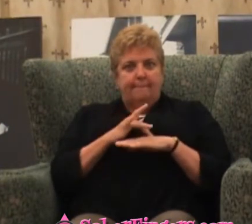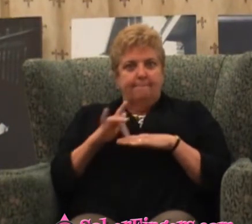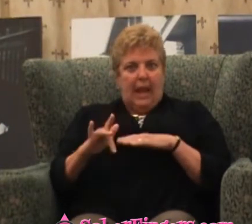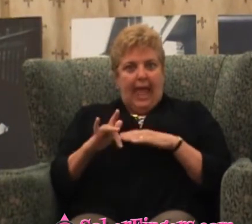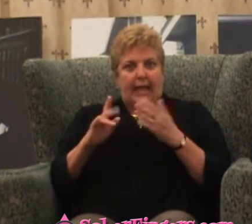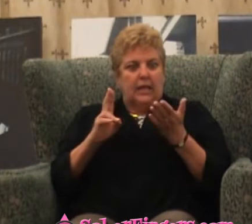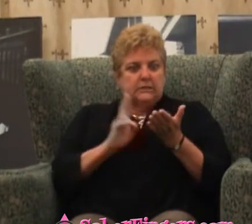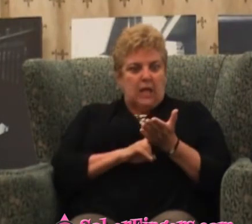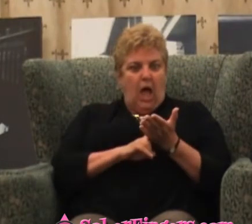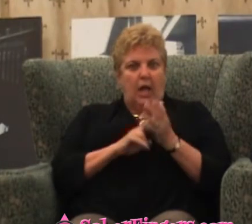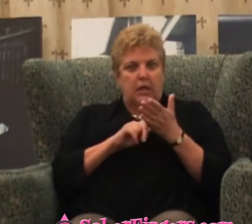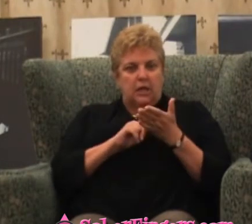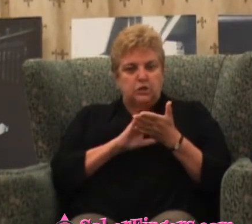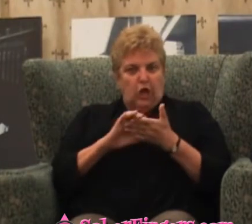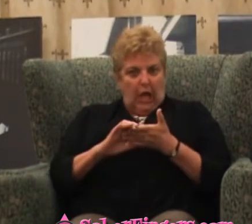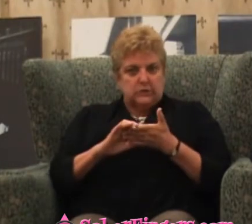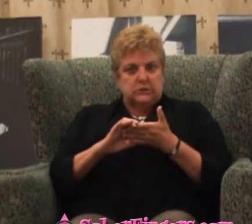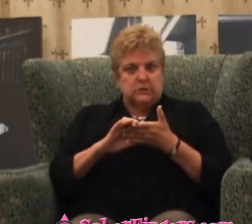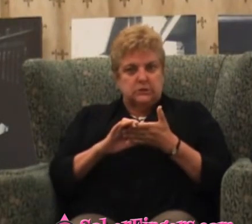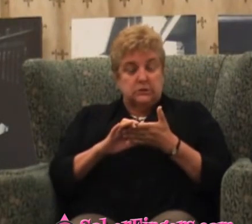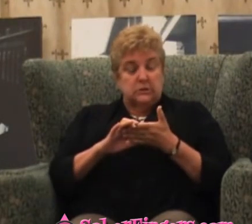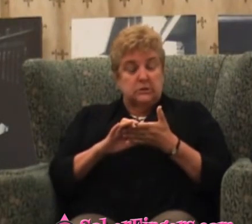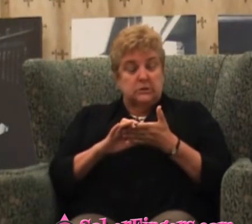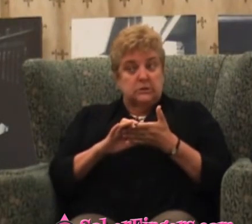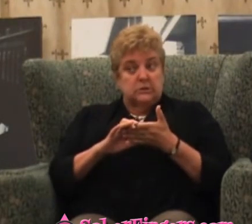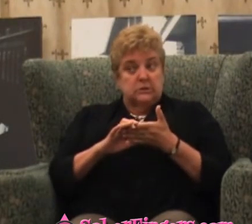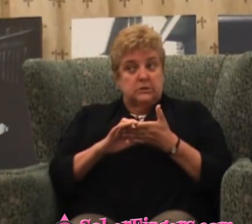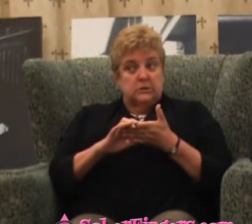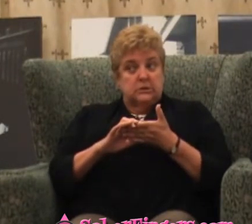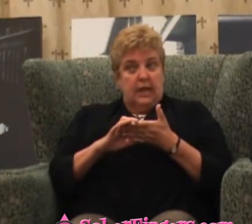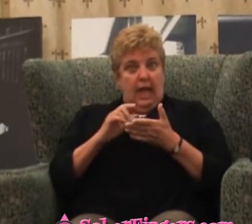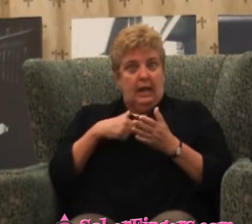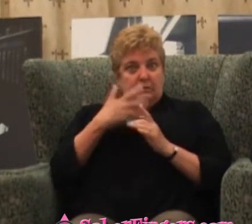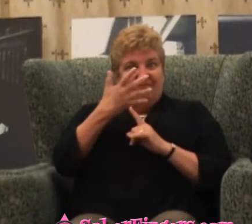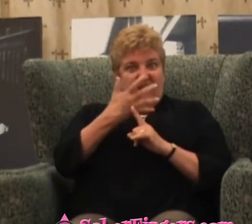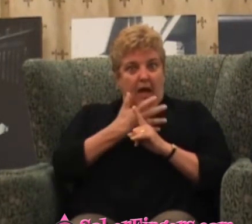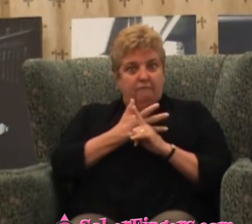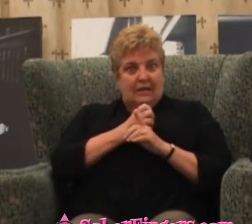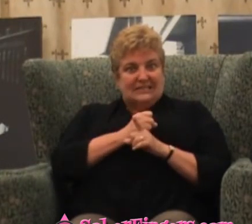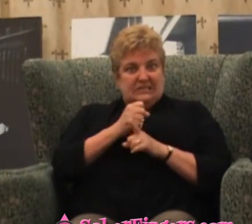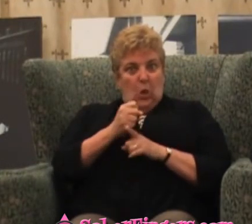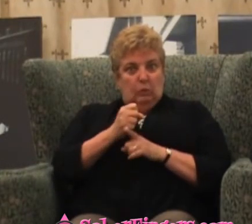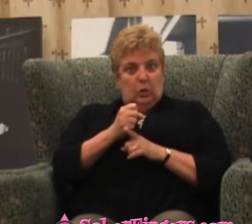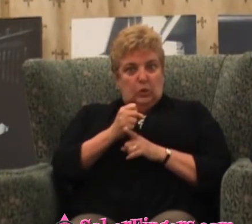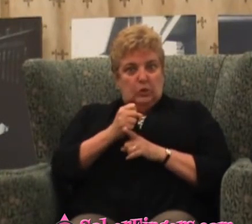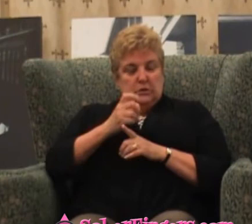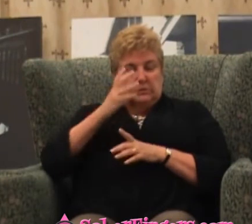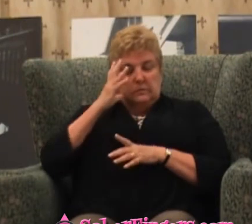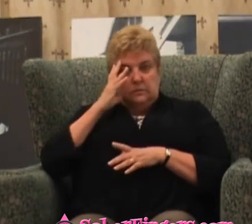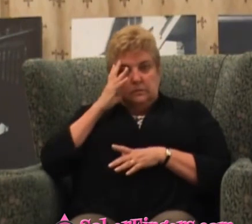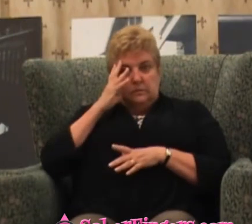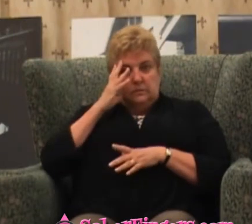signed checks, and I'm 5 months sober, and I'm scared.